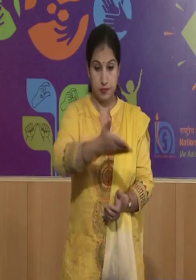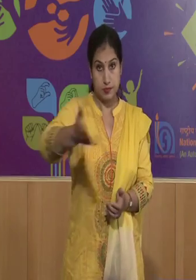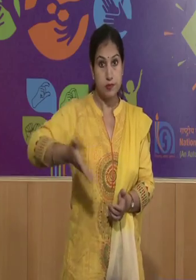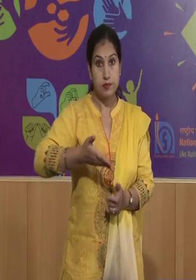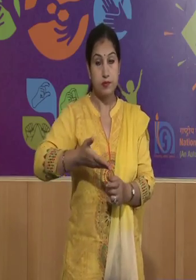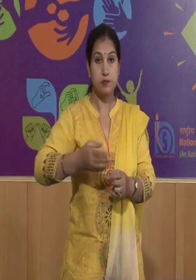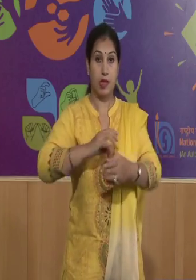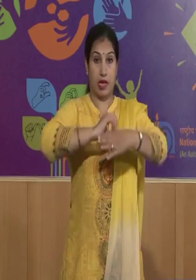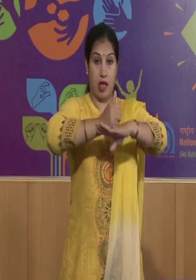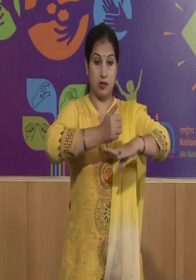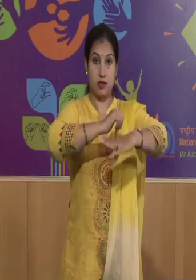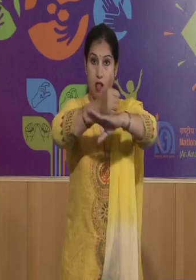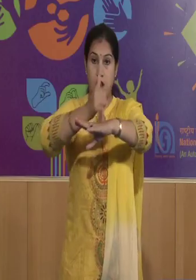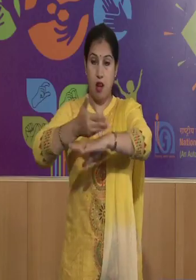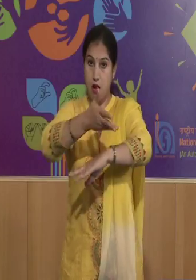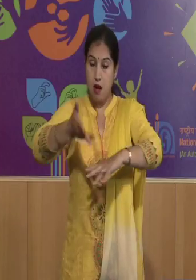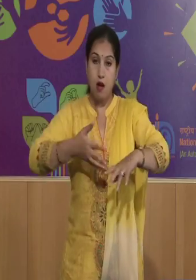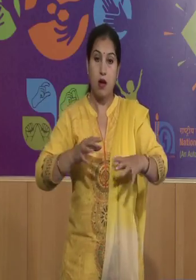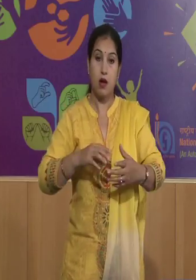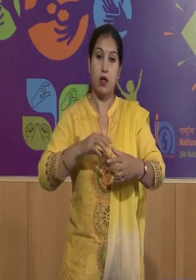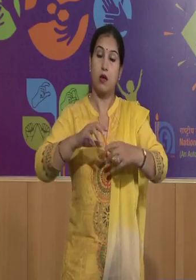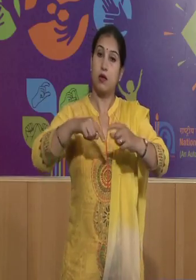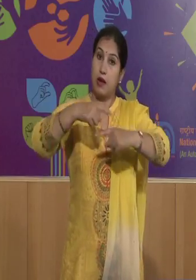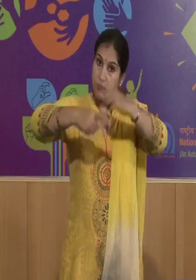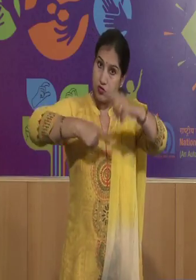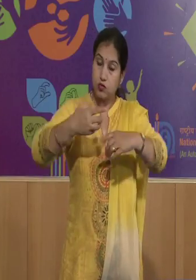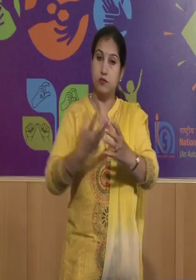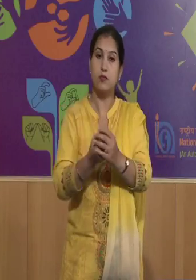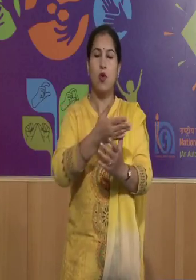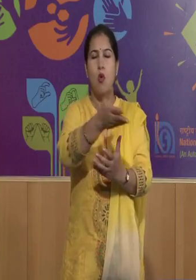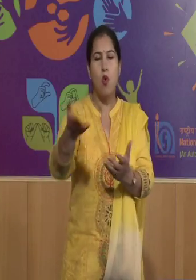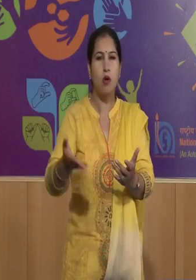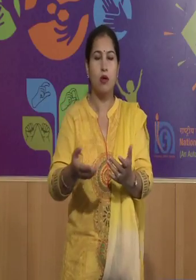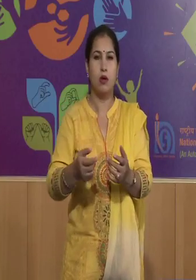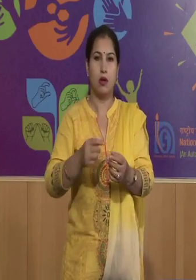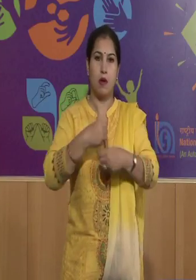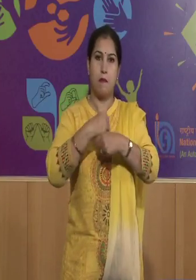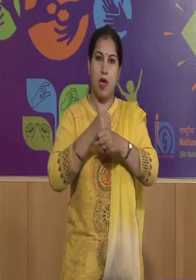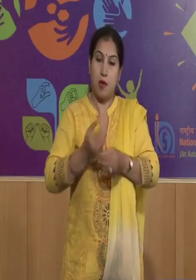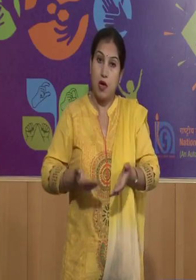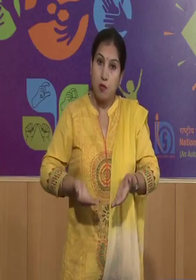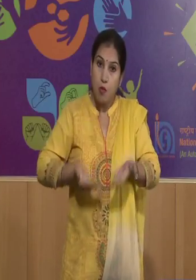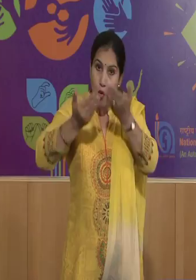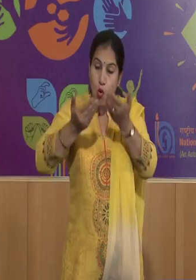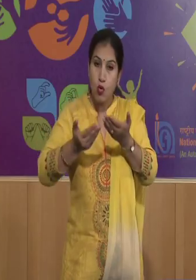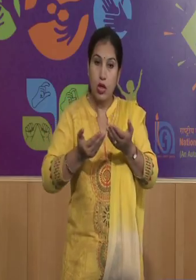Industrial Revolution saw increase in production that meant low cost of goods.